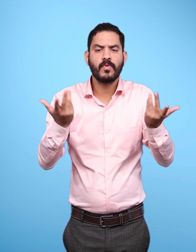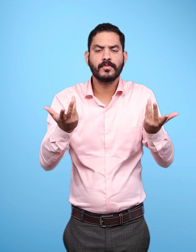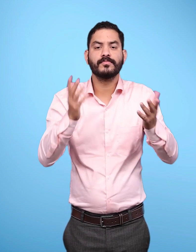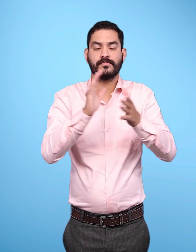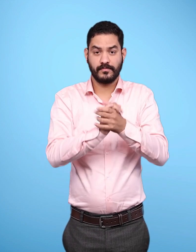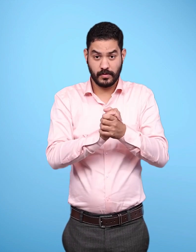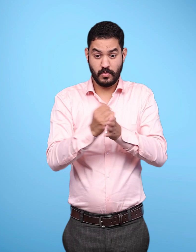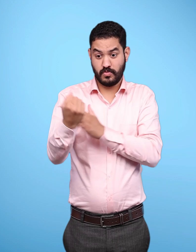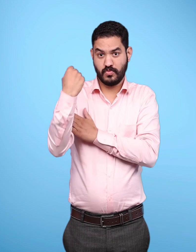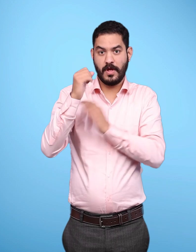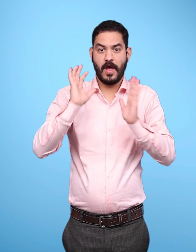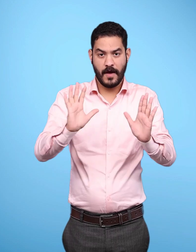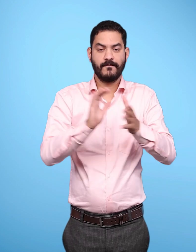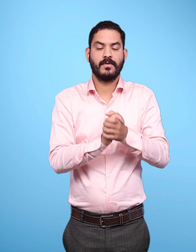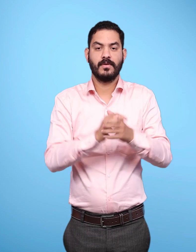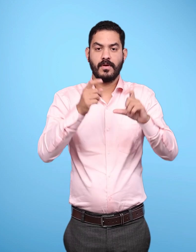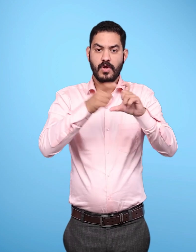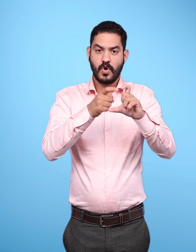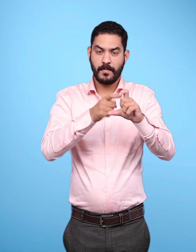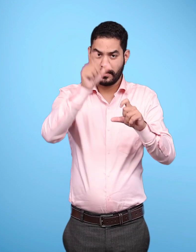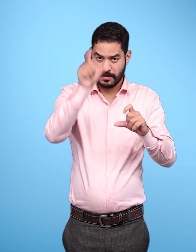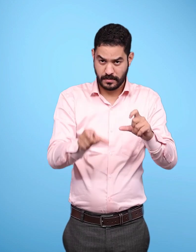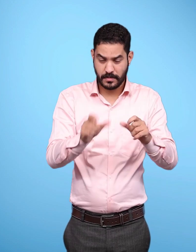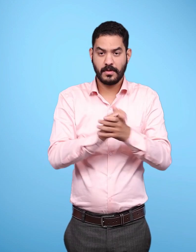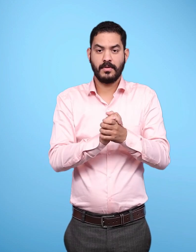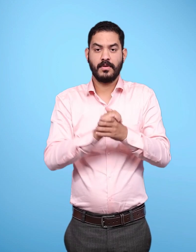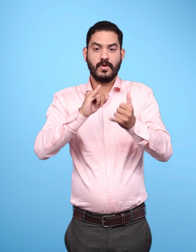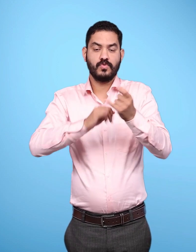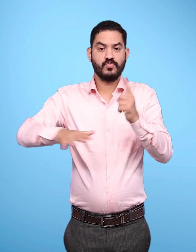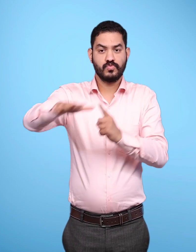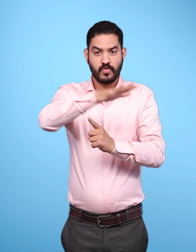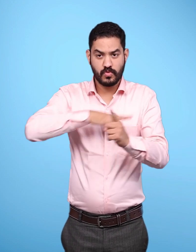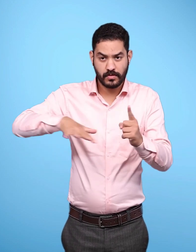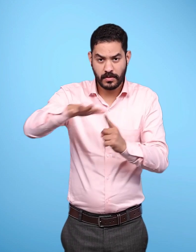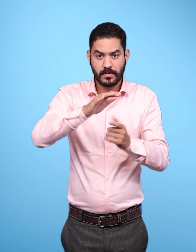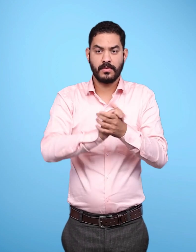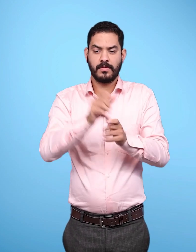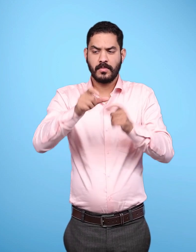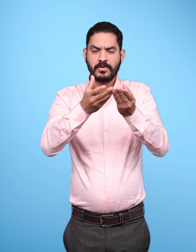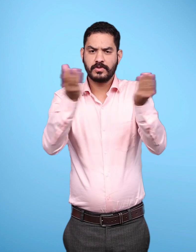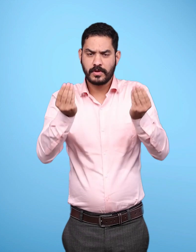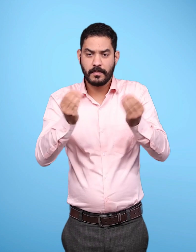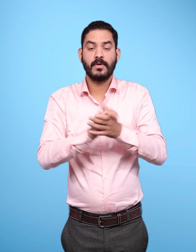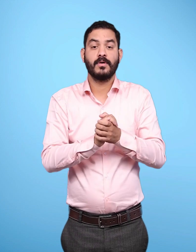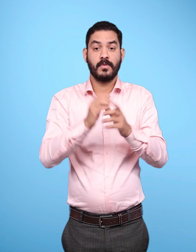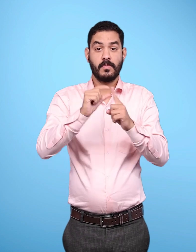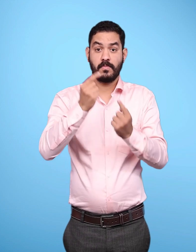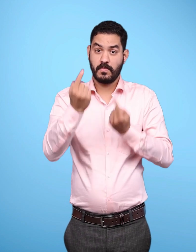There were some new developments as well. Kings adopted a number of steps to win the support of men who were